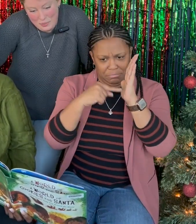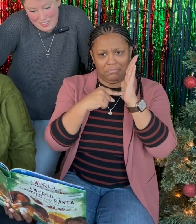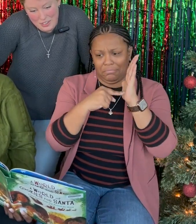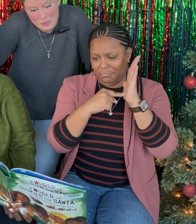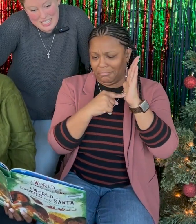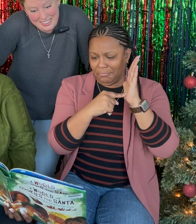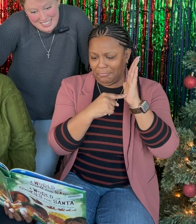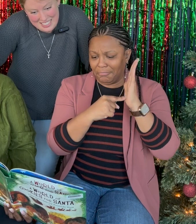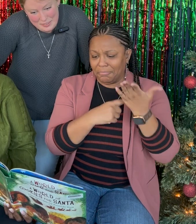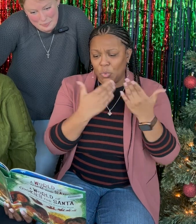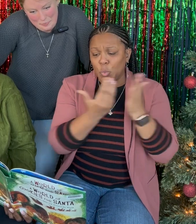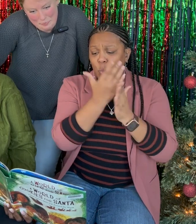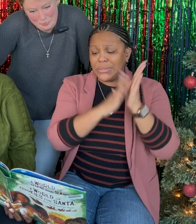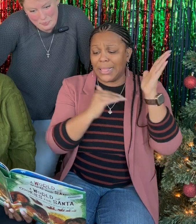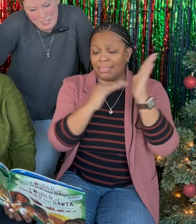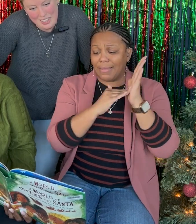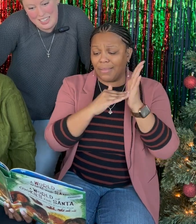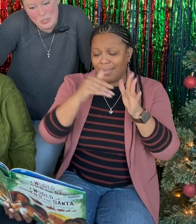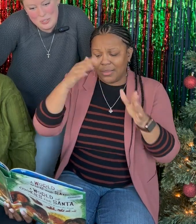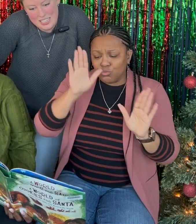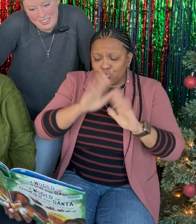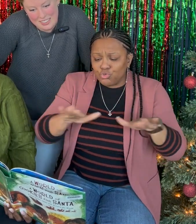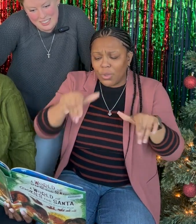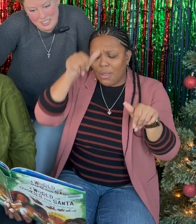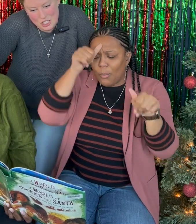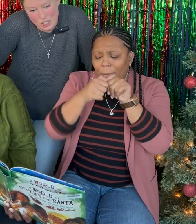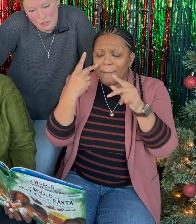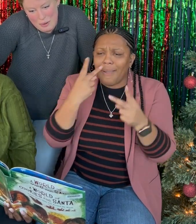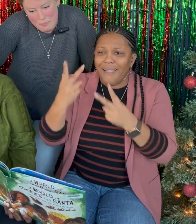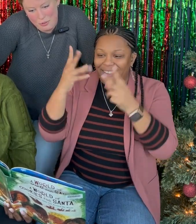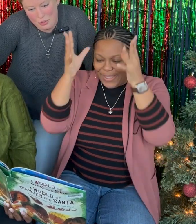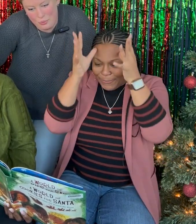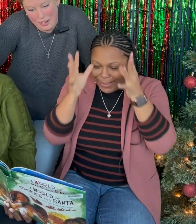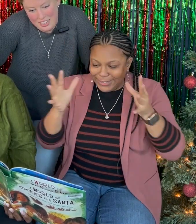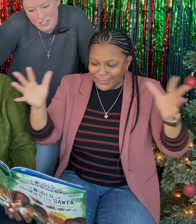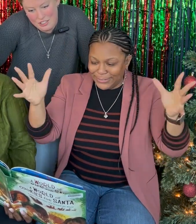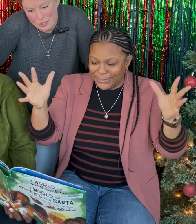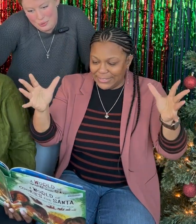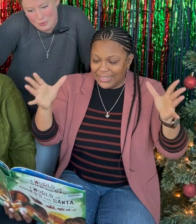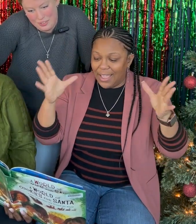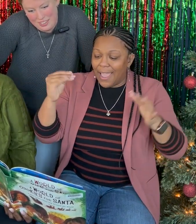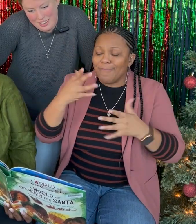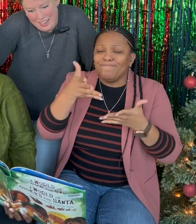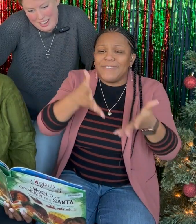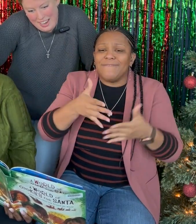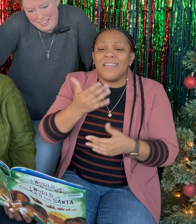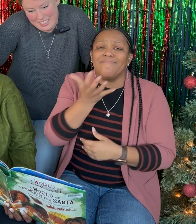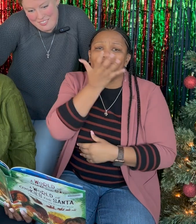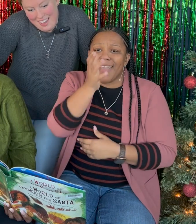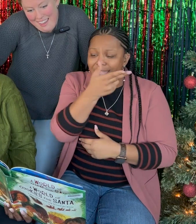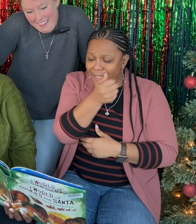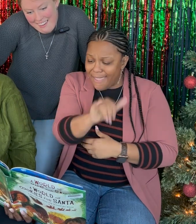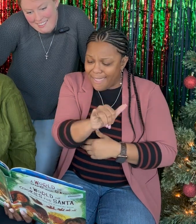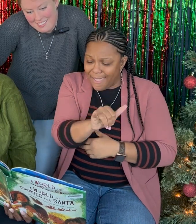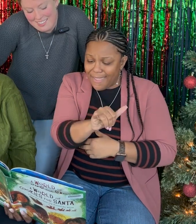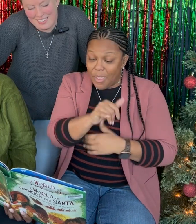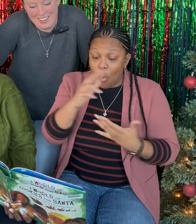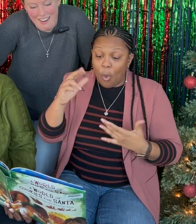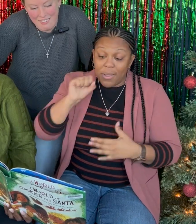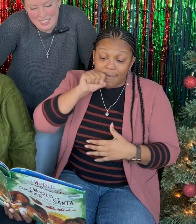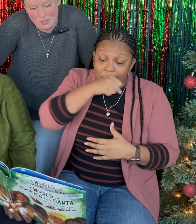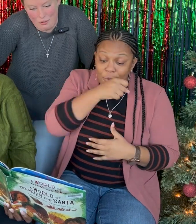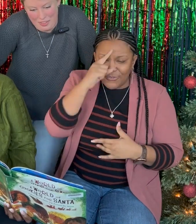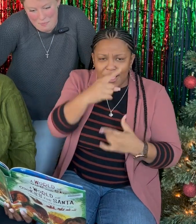And then we've got New Zealand. In New Zealand, children remember the reindeer too and leave hay